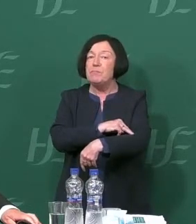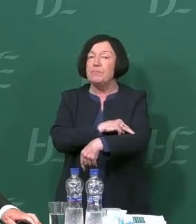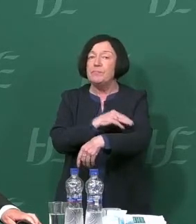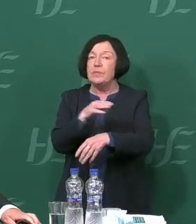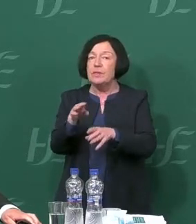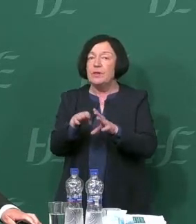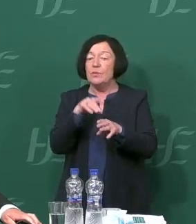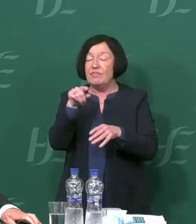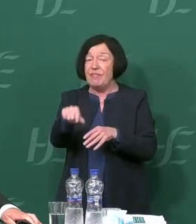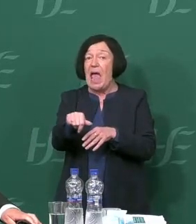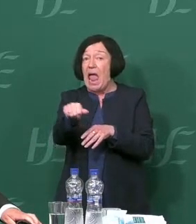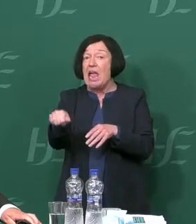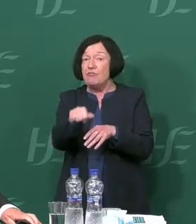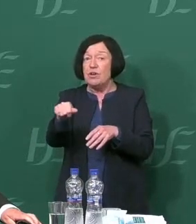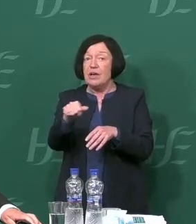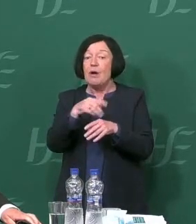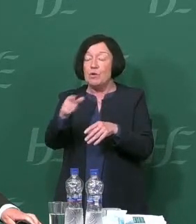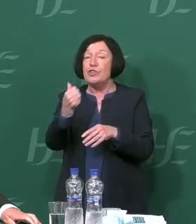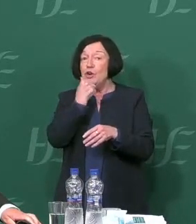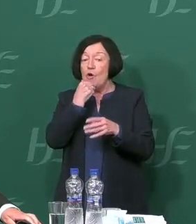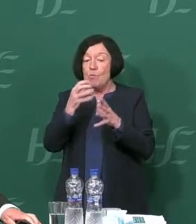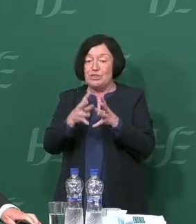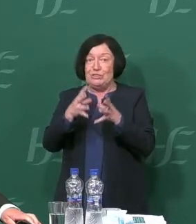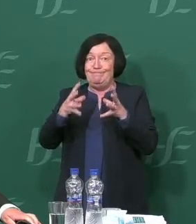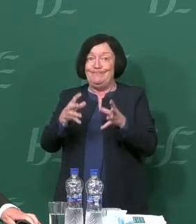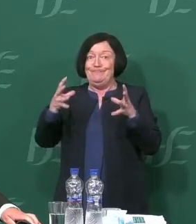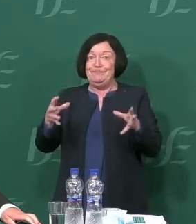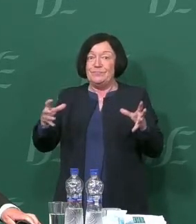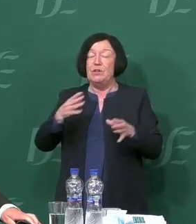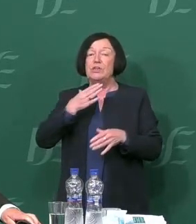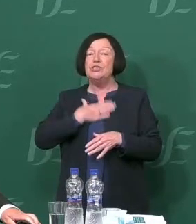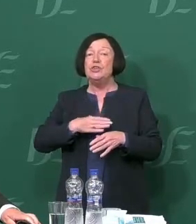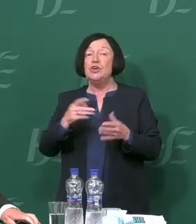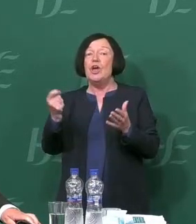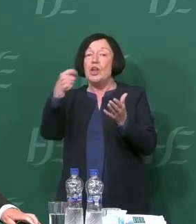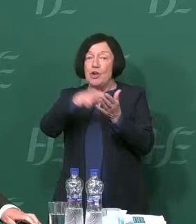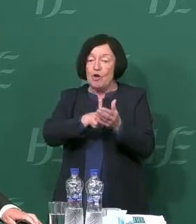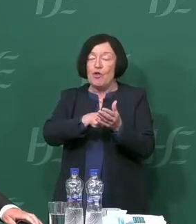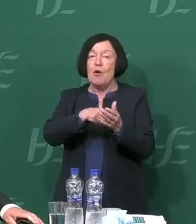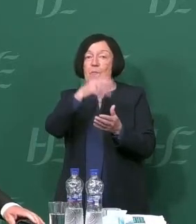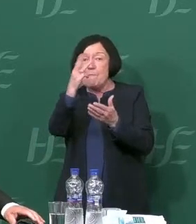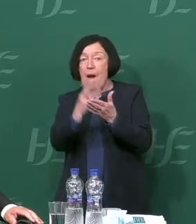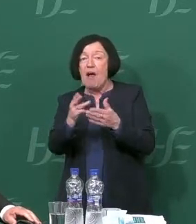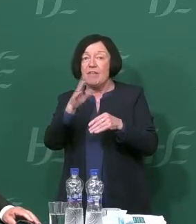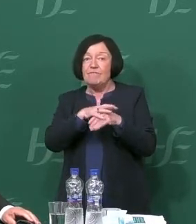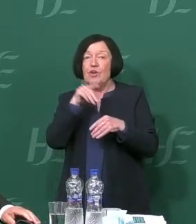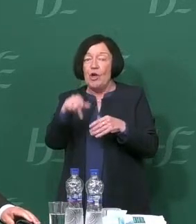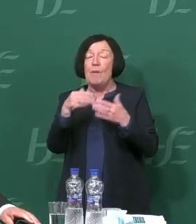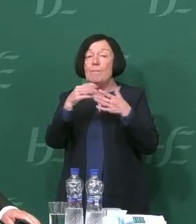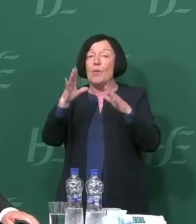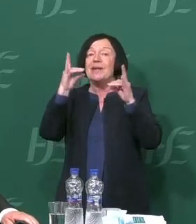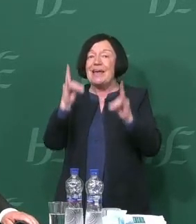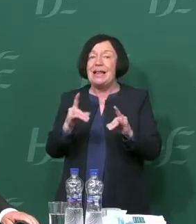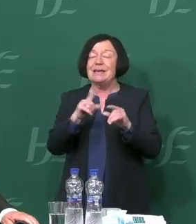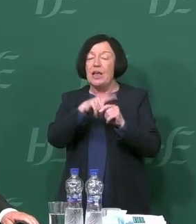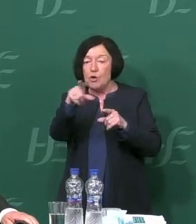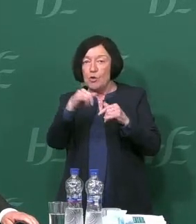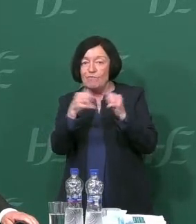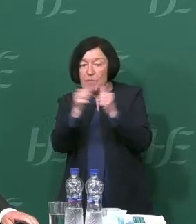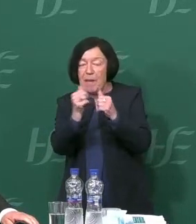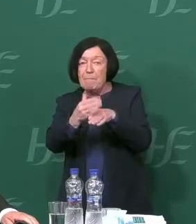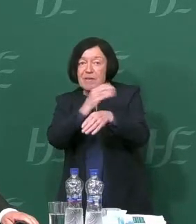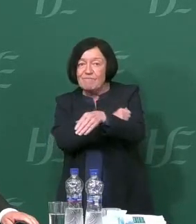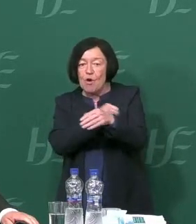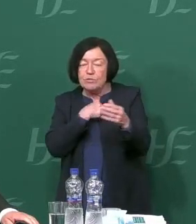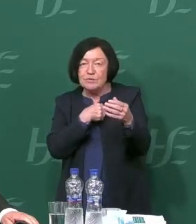with the sector and with the volume of outbreaks that we're seeing. There's just another sector now for public health and the contact tracers